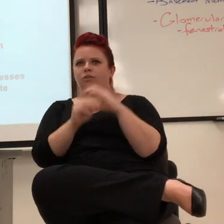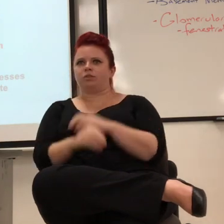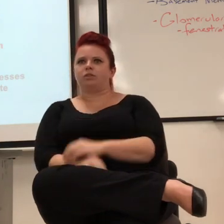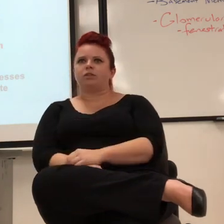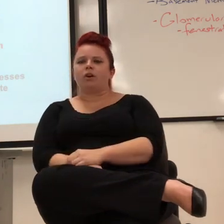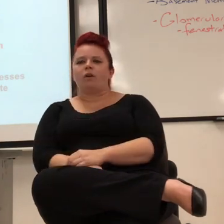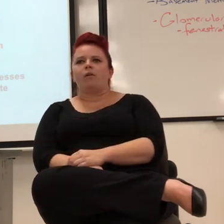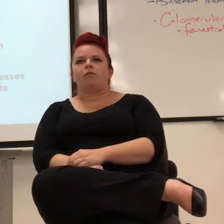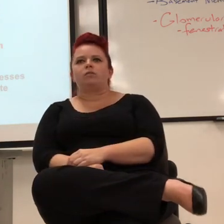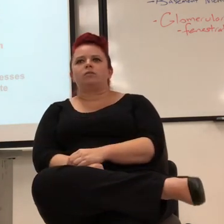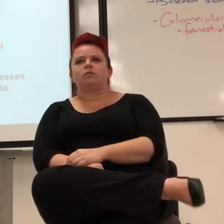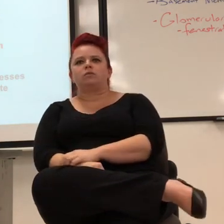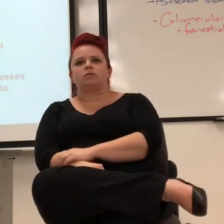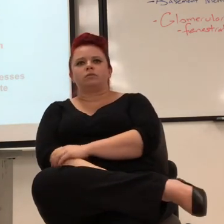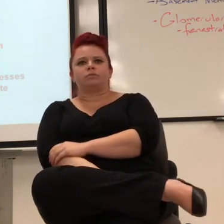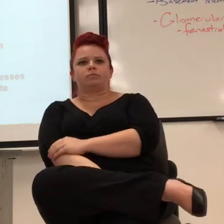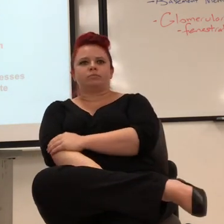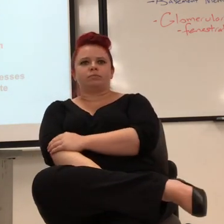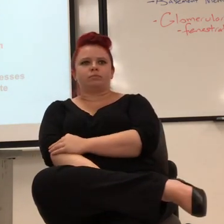The slit between